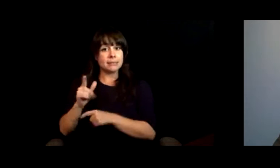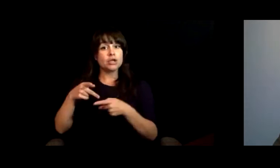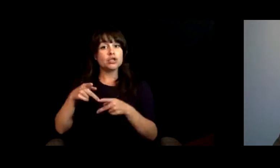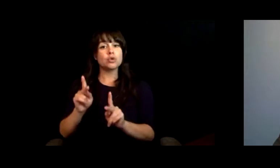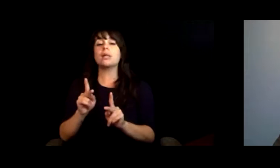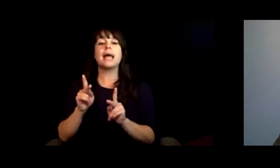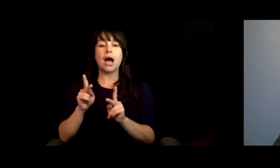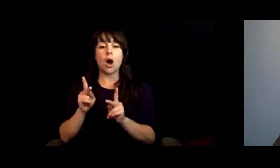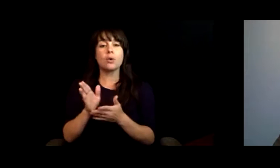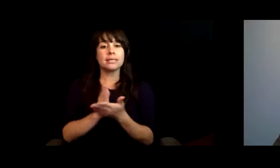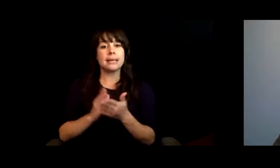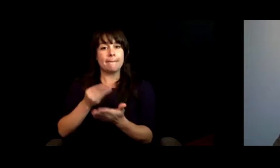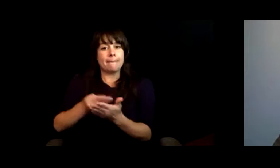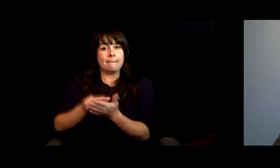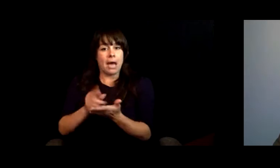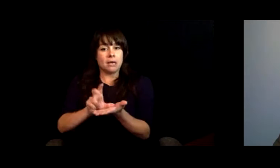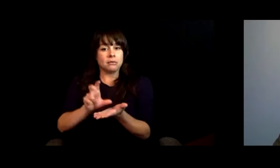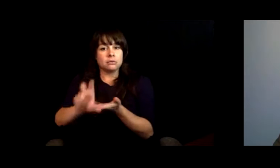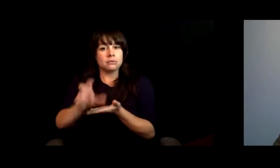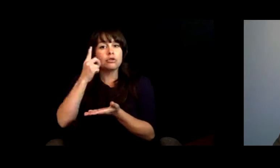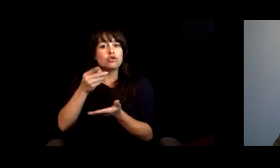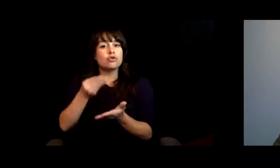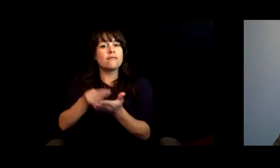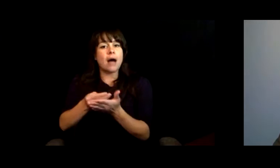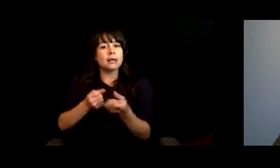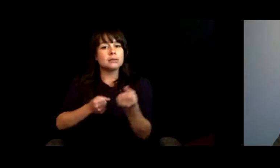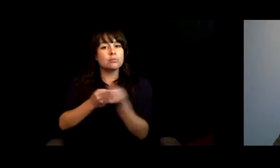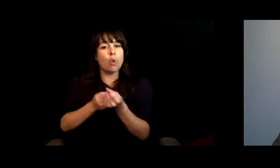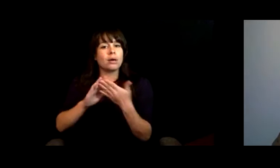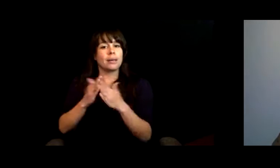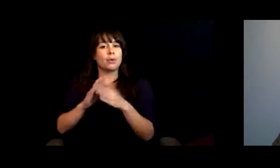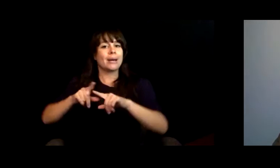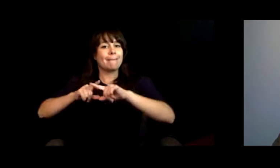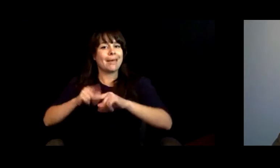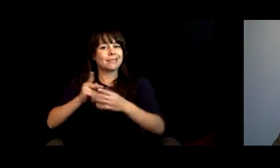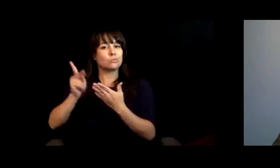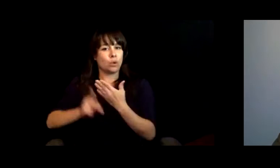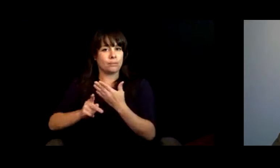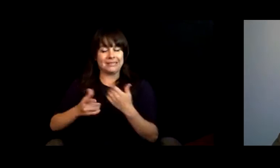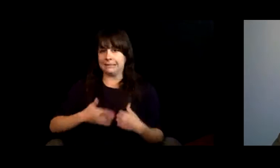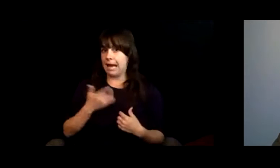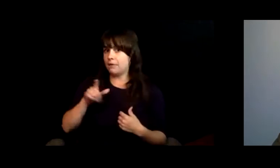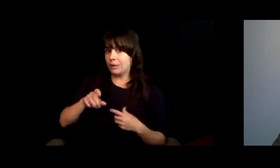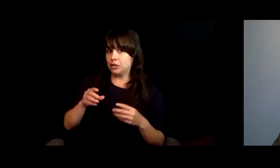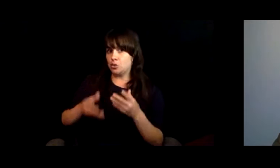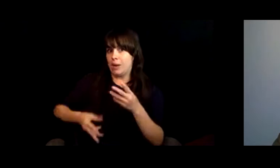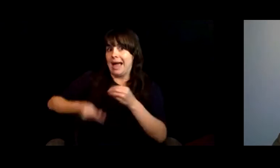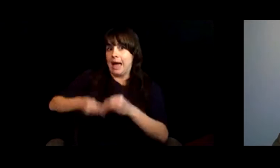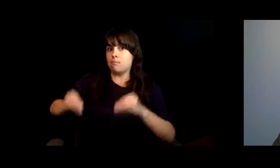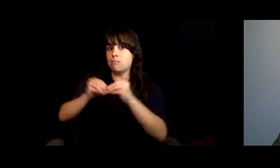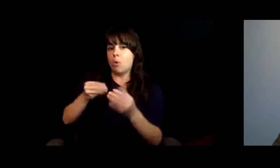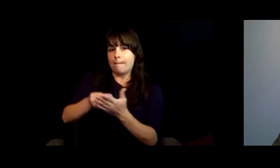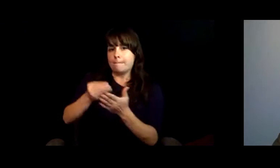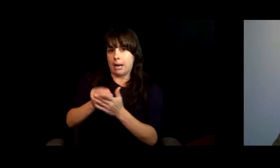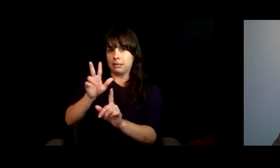million to go for funding for community-based programs. I think that more money should be added to that. You know, I think they should add